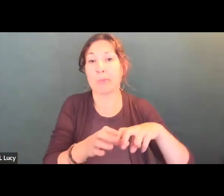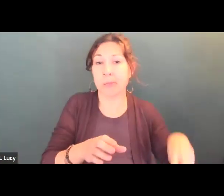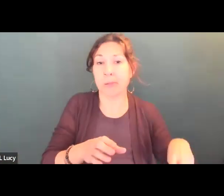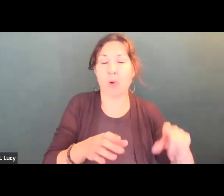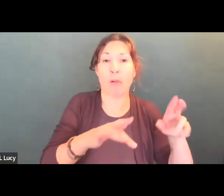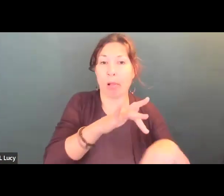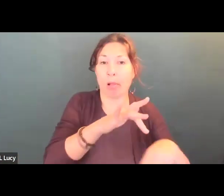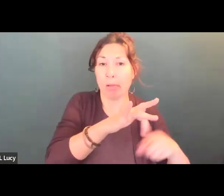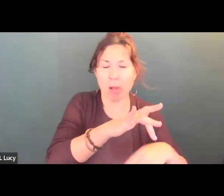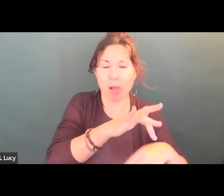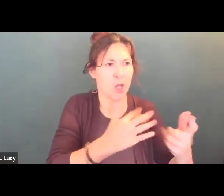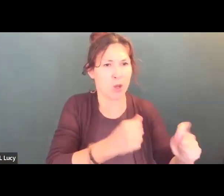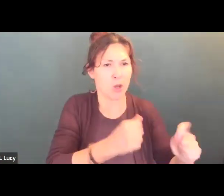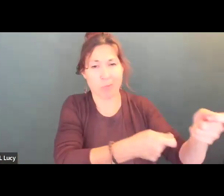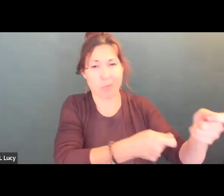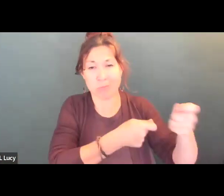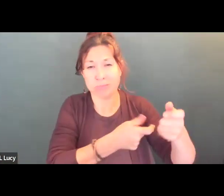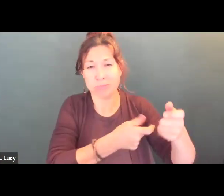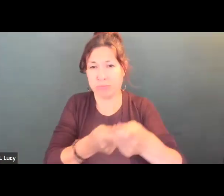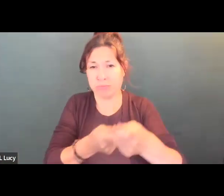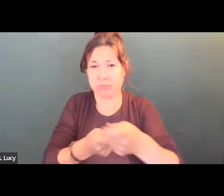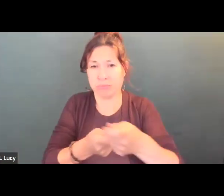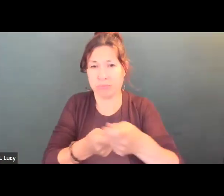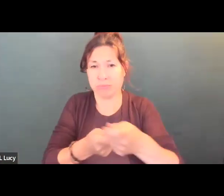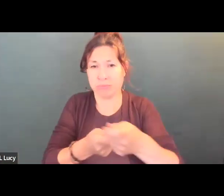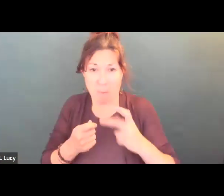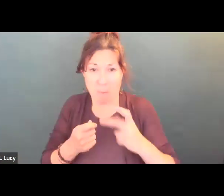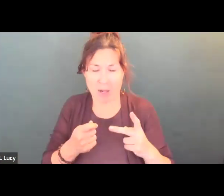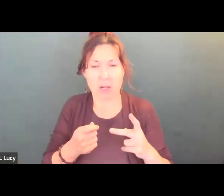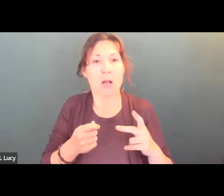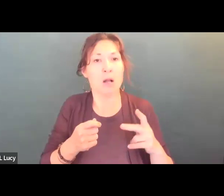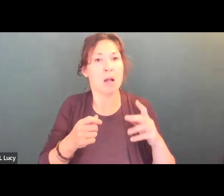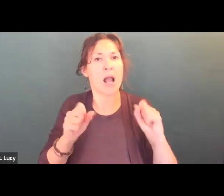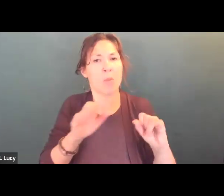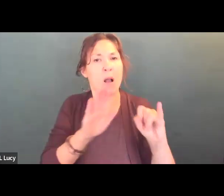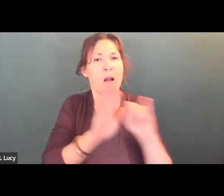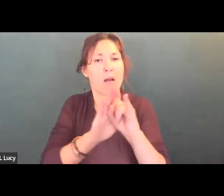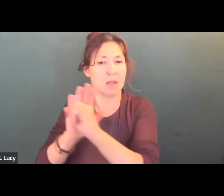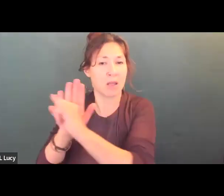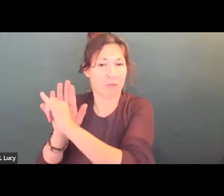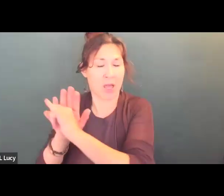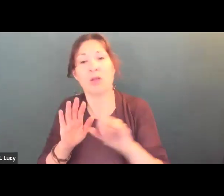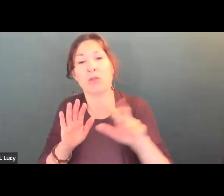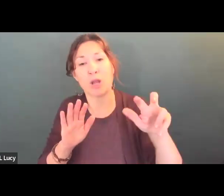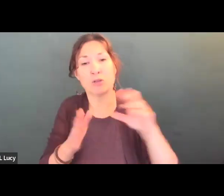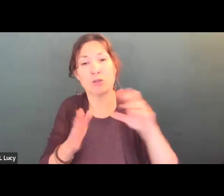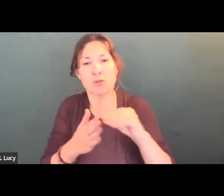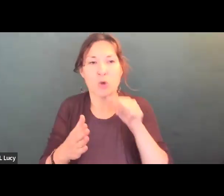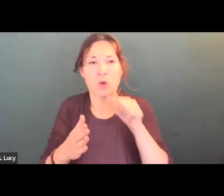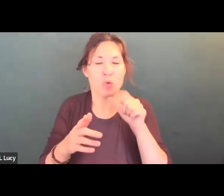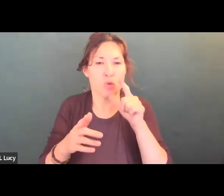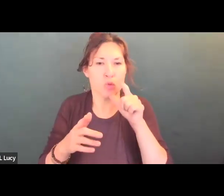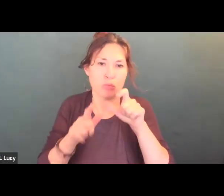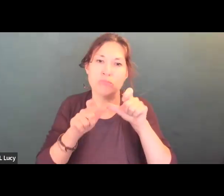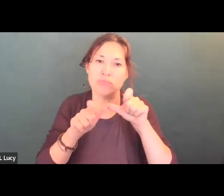absent. The effort reached 300 students who were identified as chronically absent, and the definition of that is that